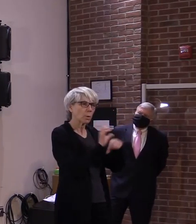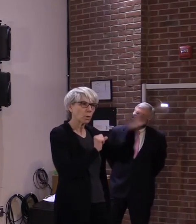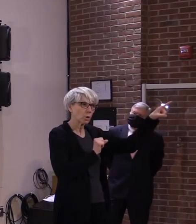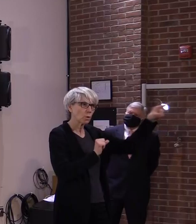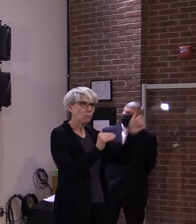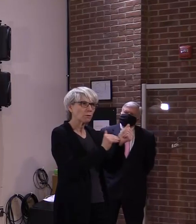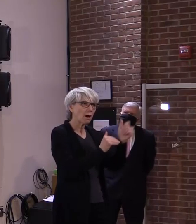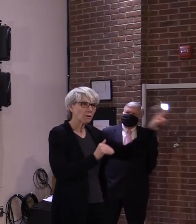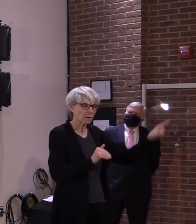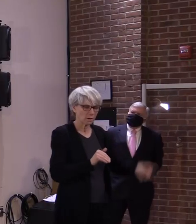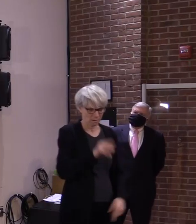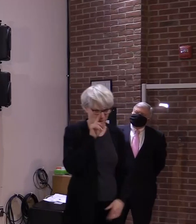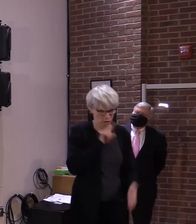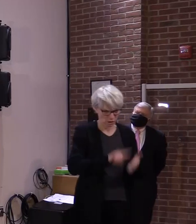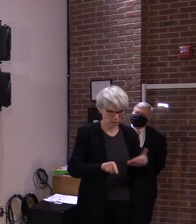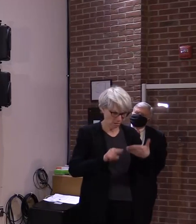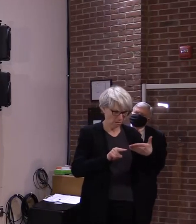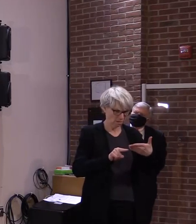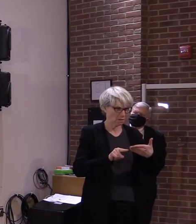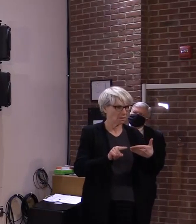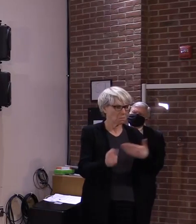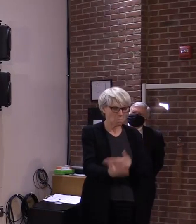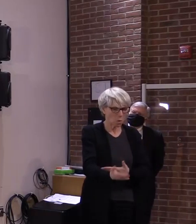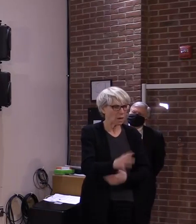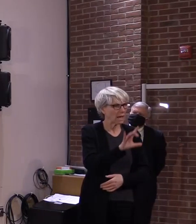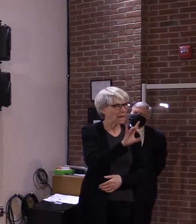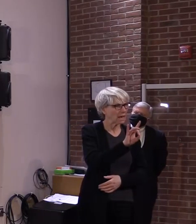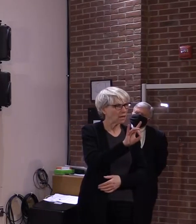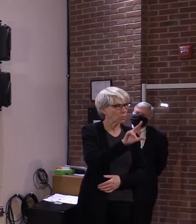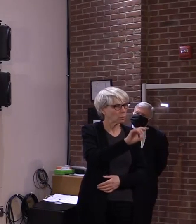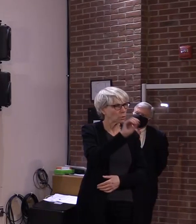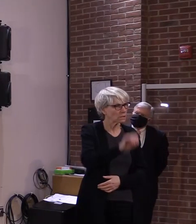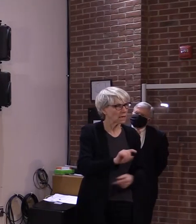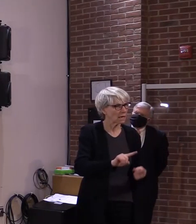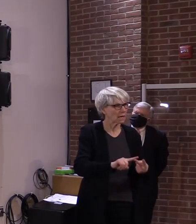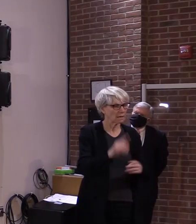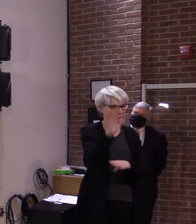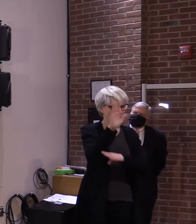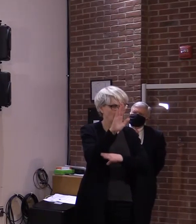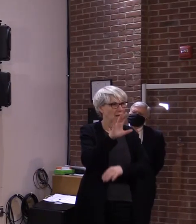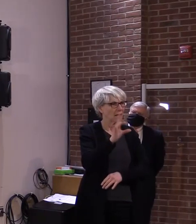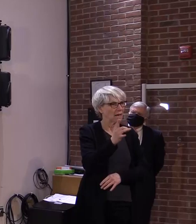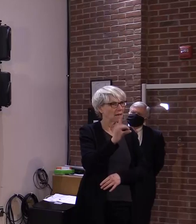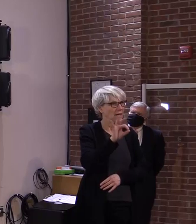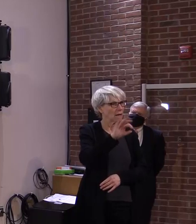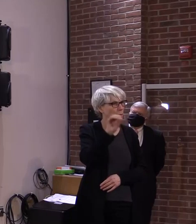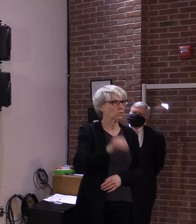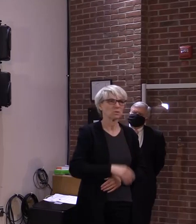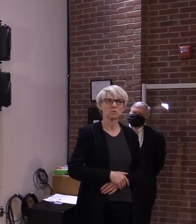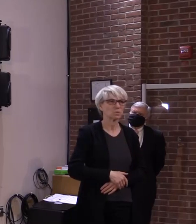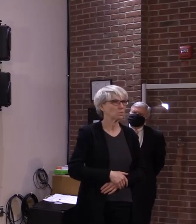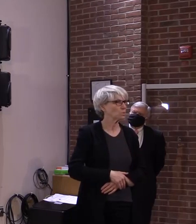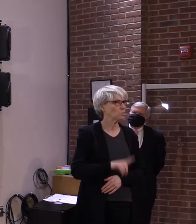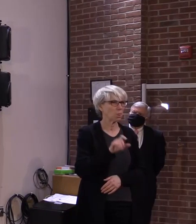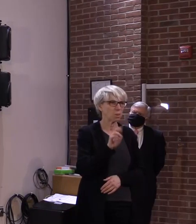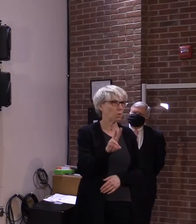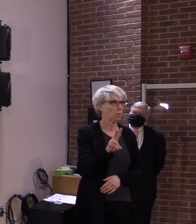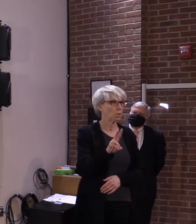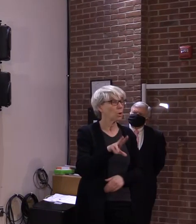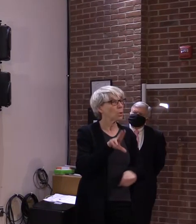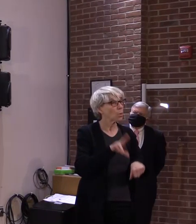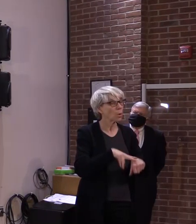that the morning value had been 83 and a midday value 89. A normal level of oxygen is